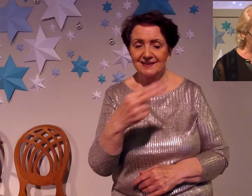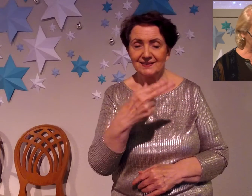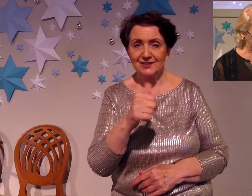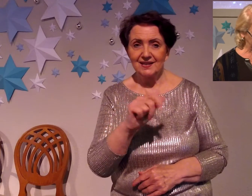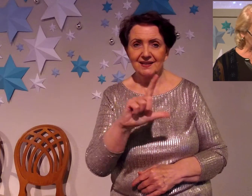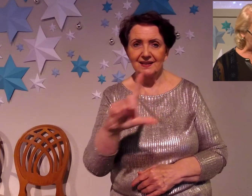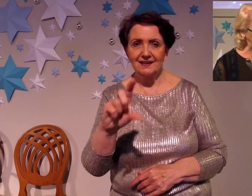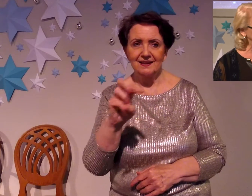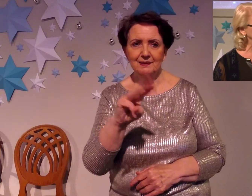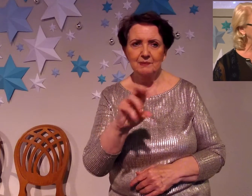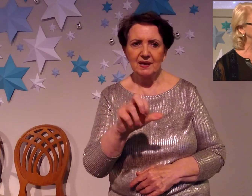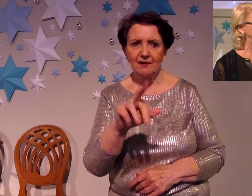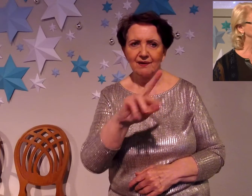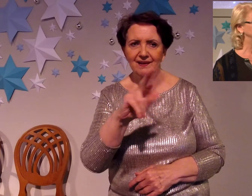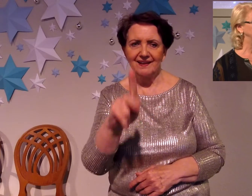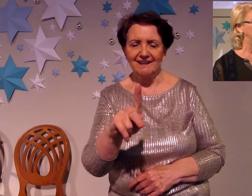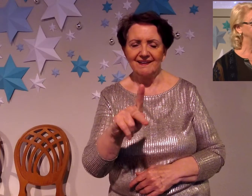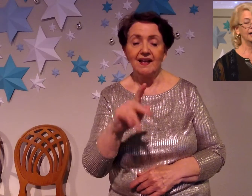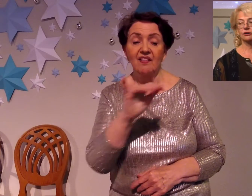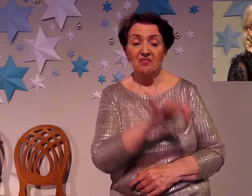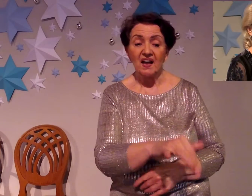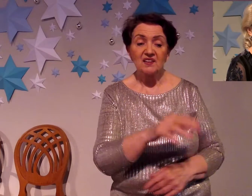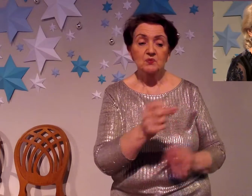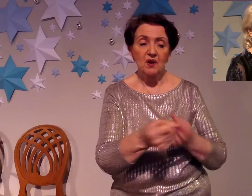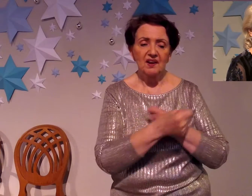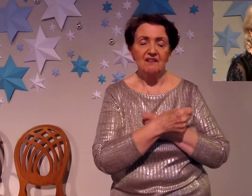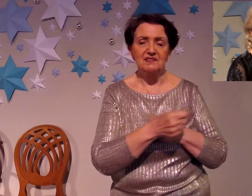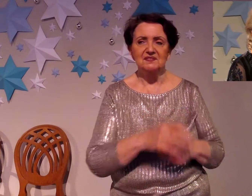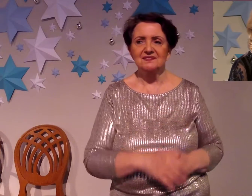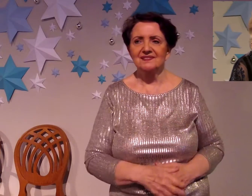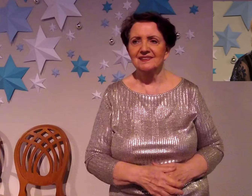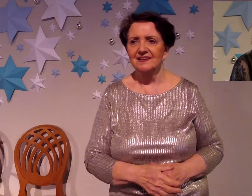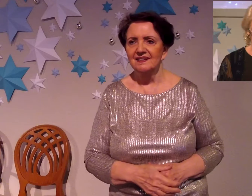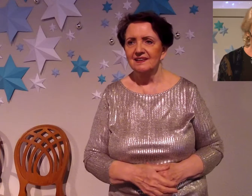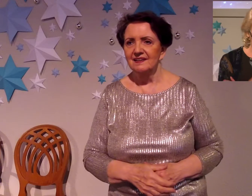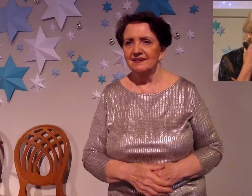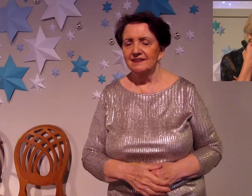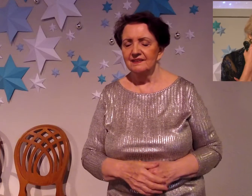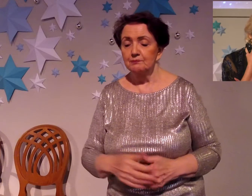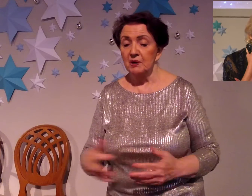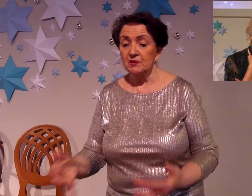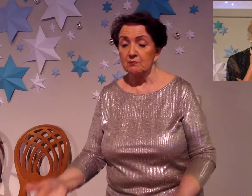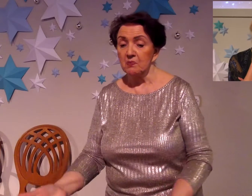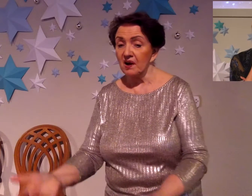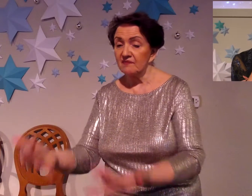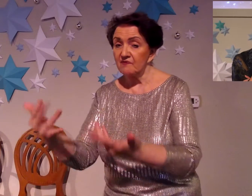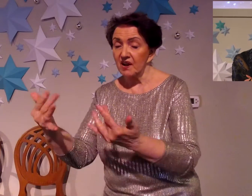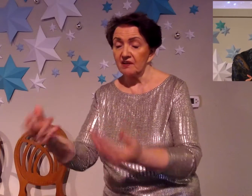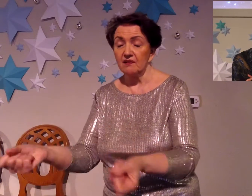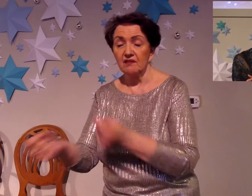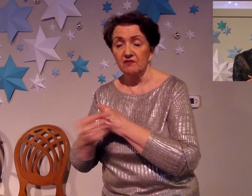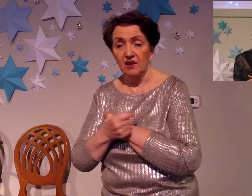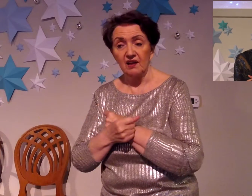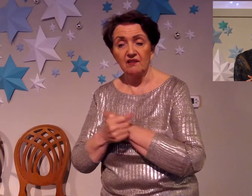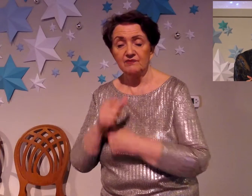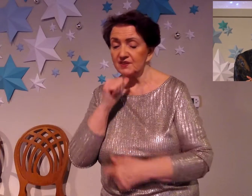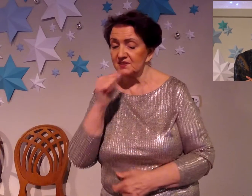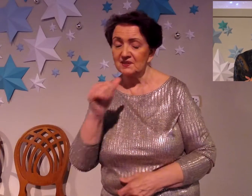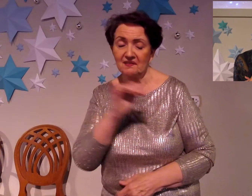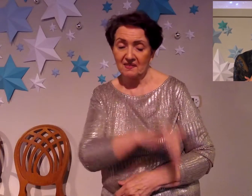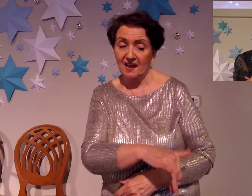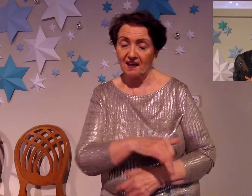think that that's what the bonfire of love is at all. So I was really reflecting on